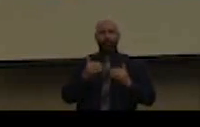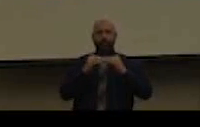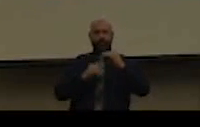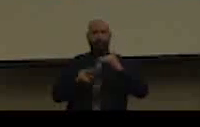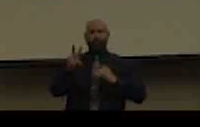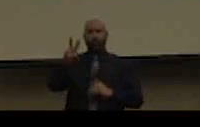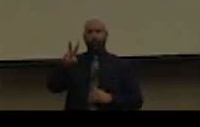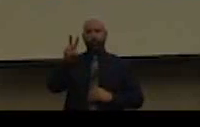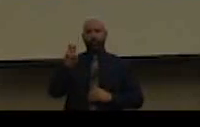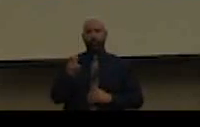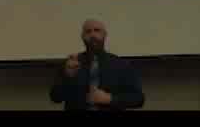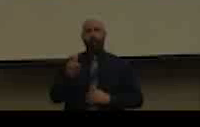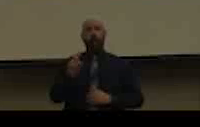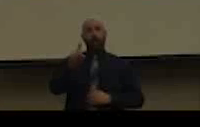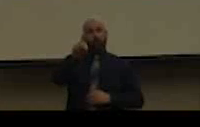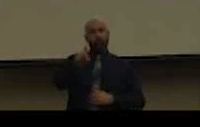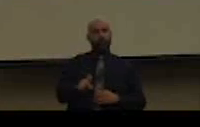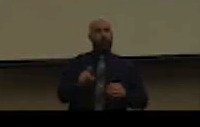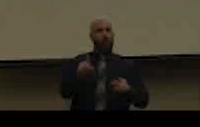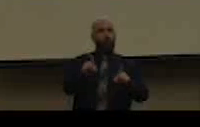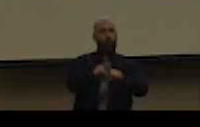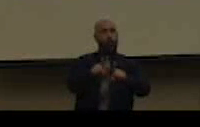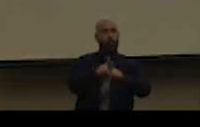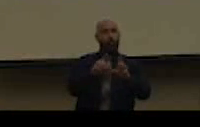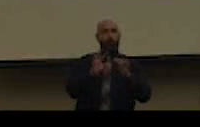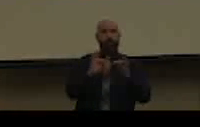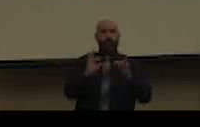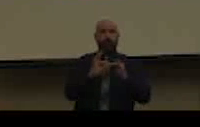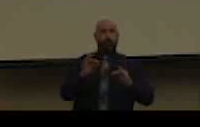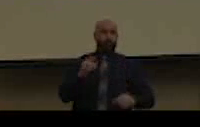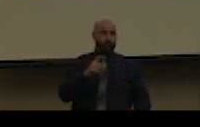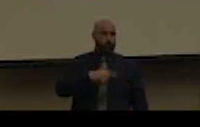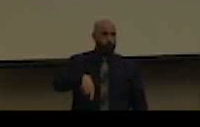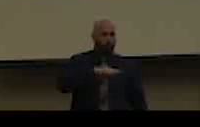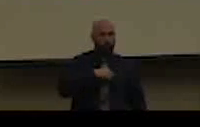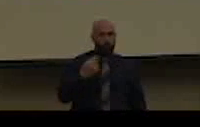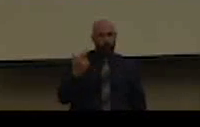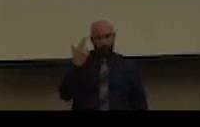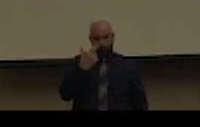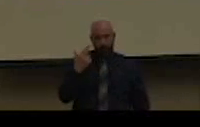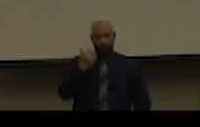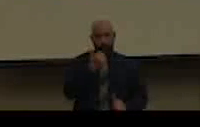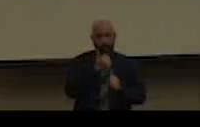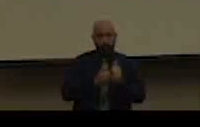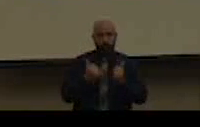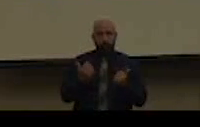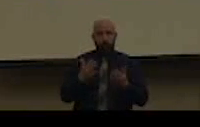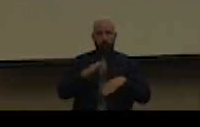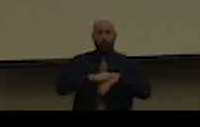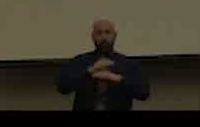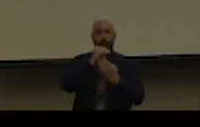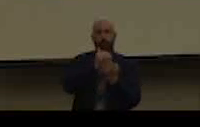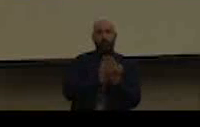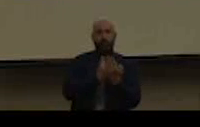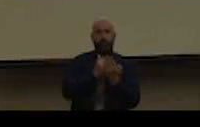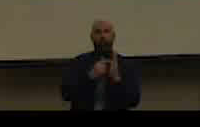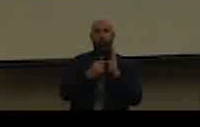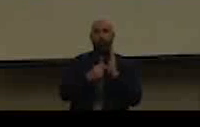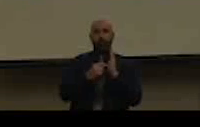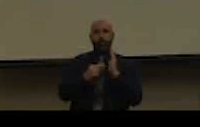mention, we do realize that every provider on this list represents part of the equation of how we serve children with